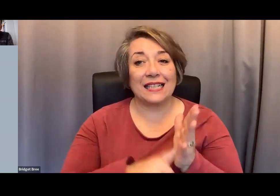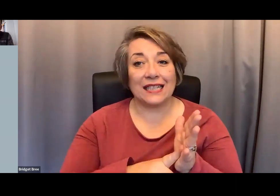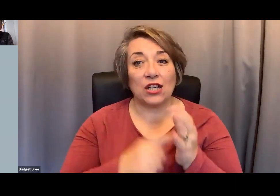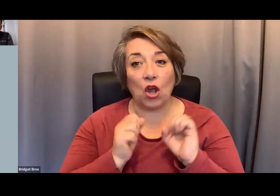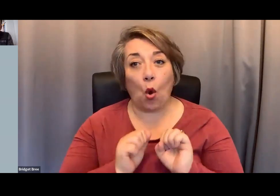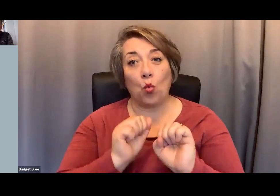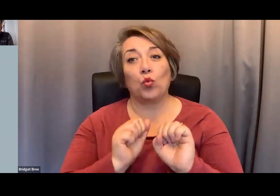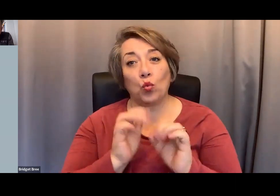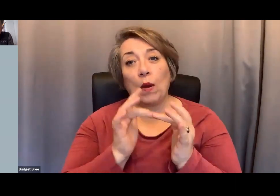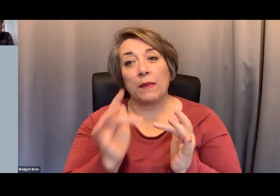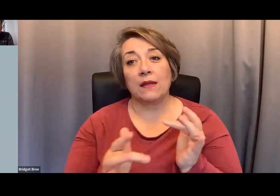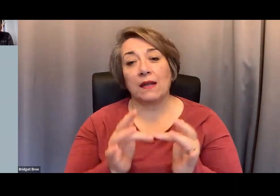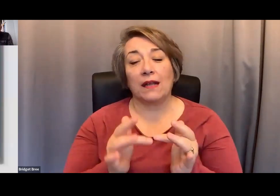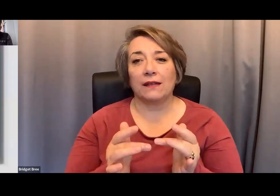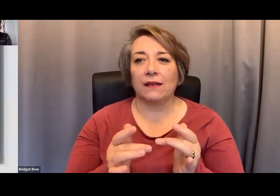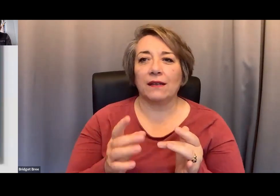that